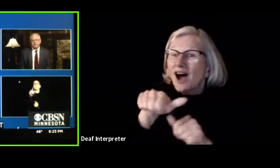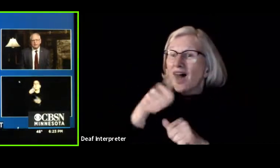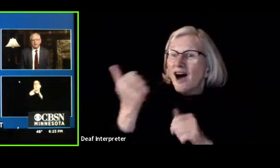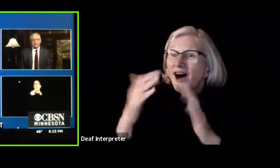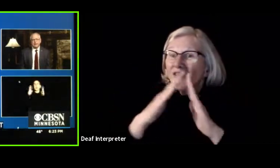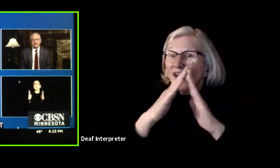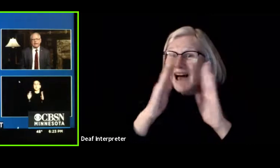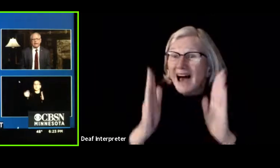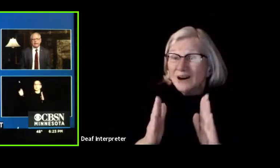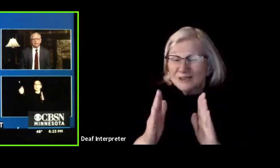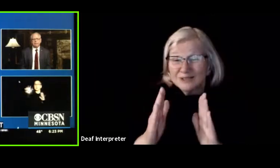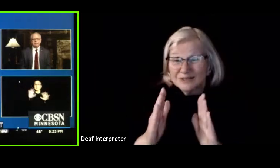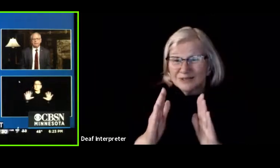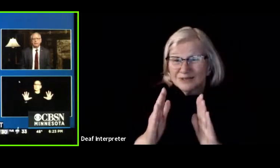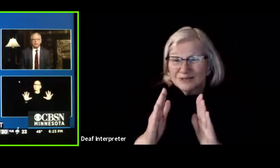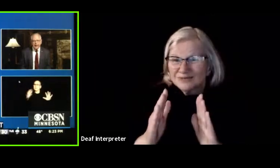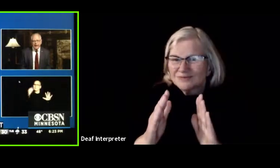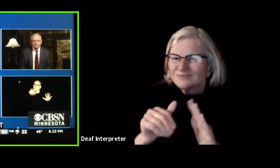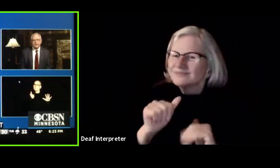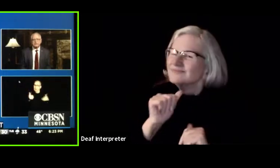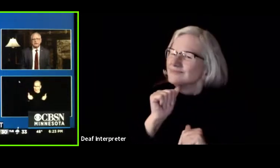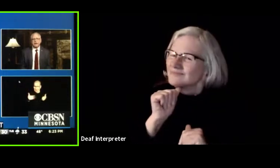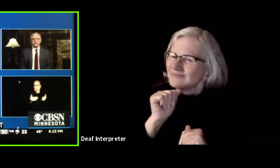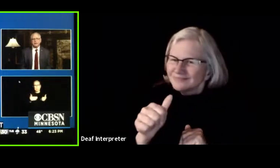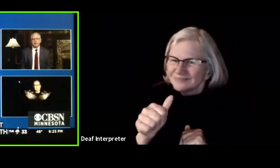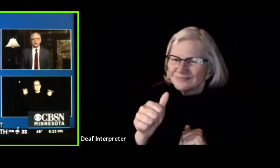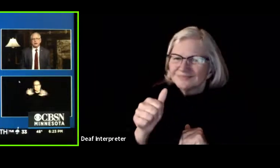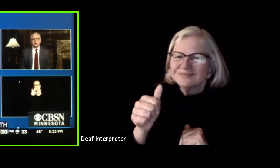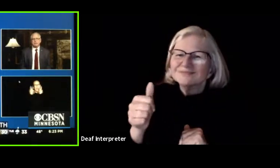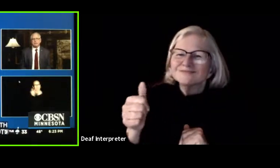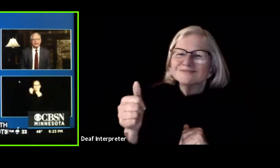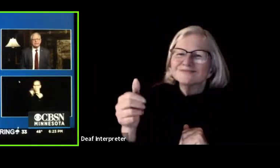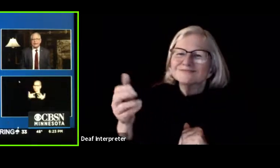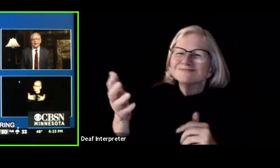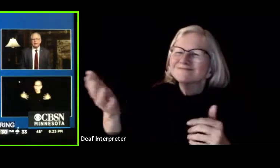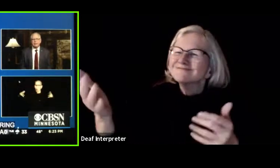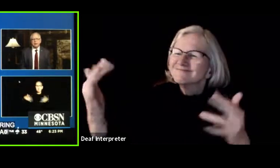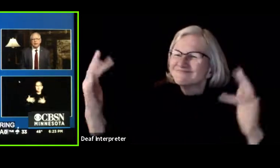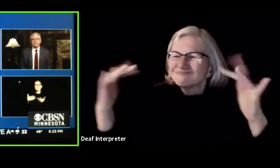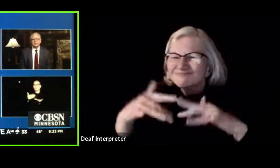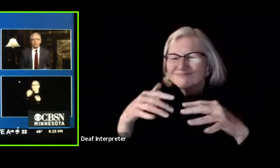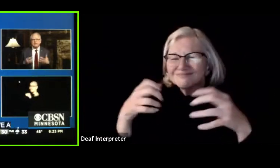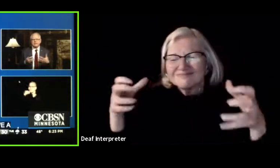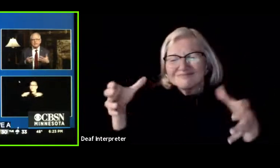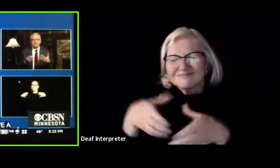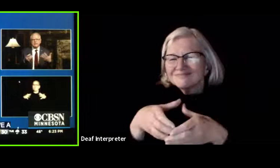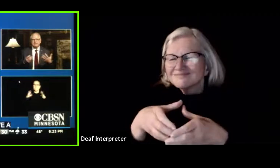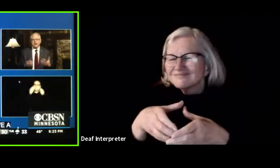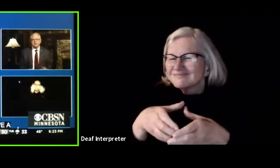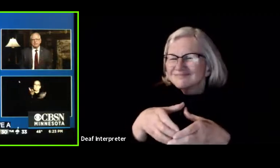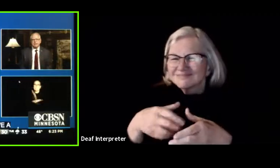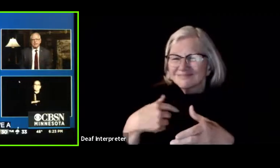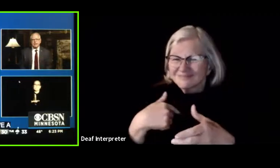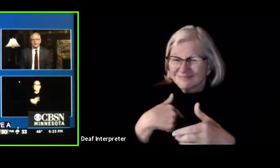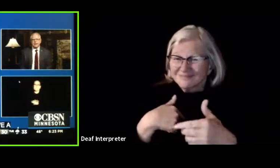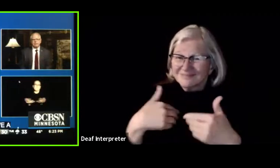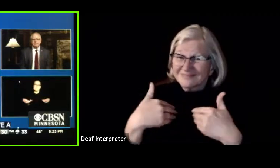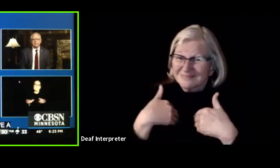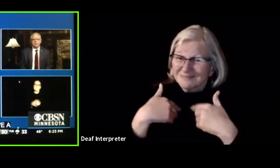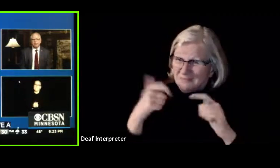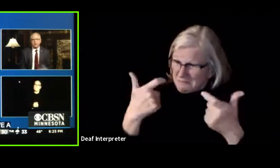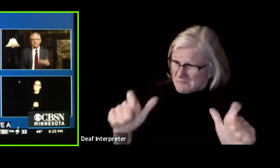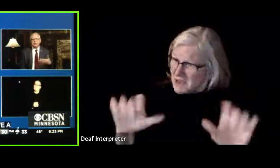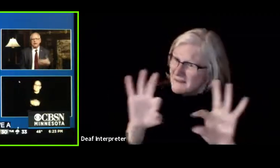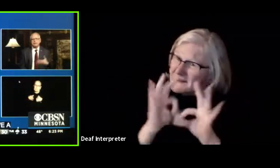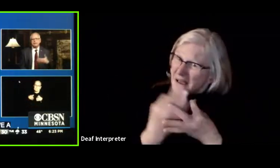big family. We do a lot of things together. That's not going to be possible. It's immediate family.